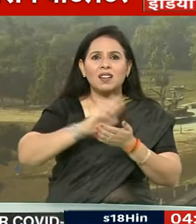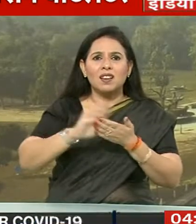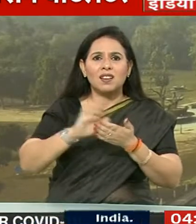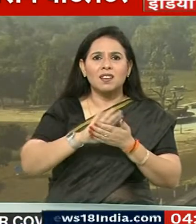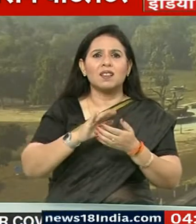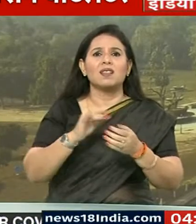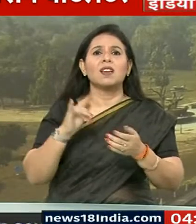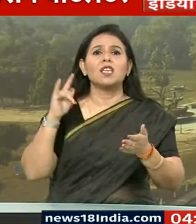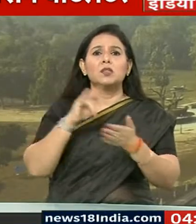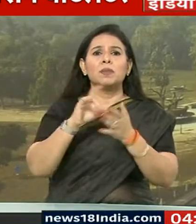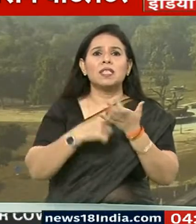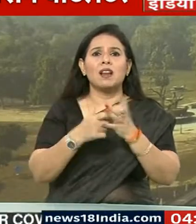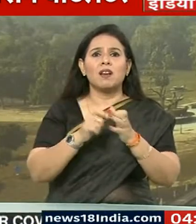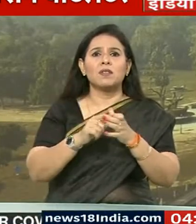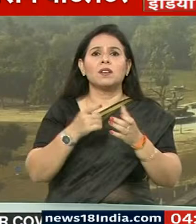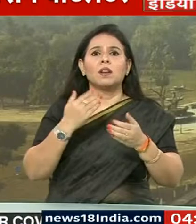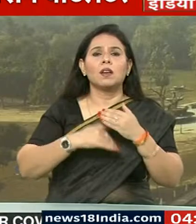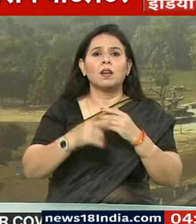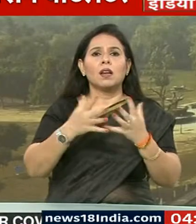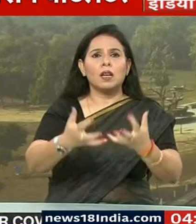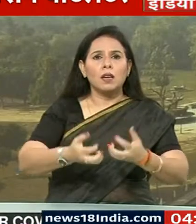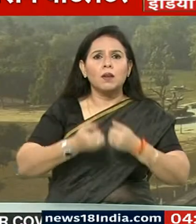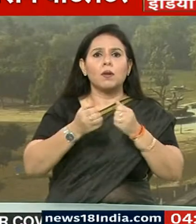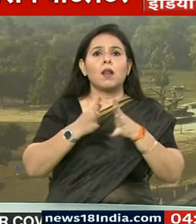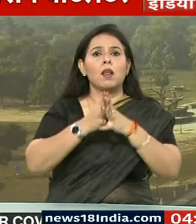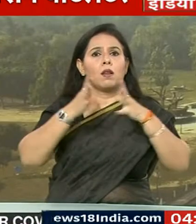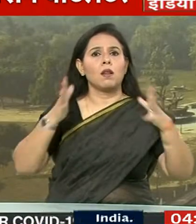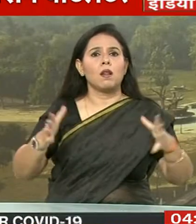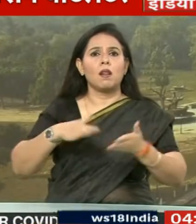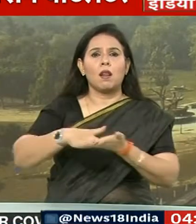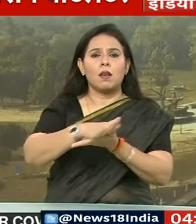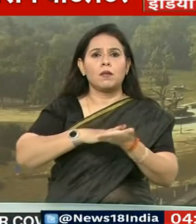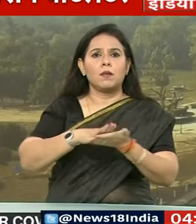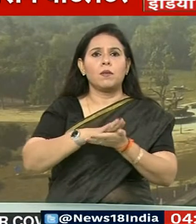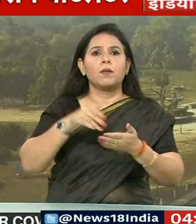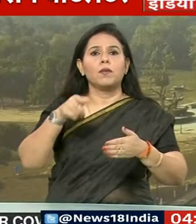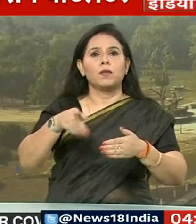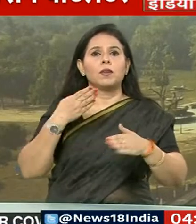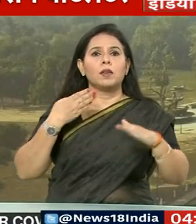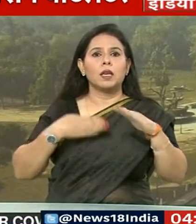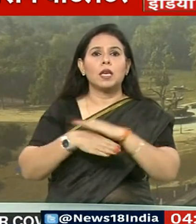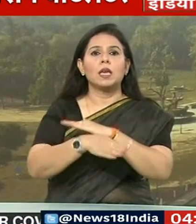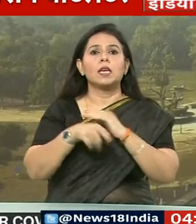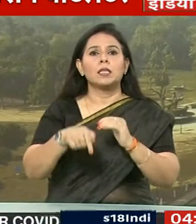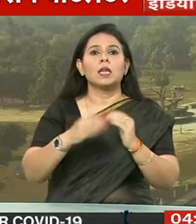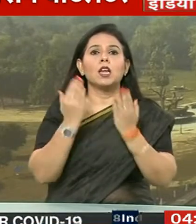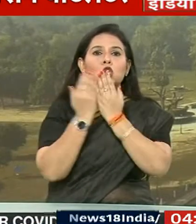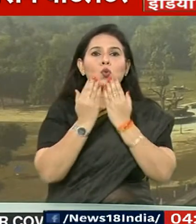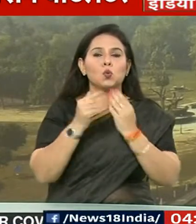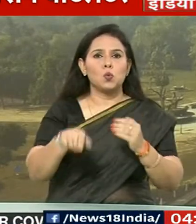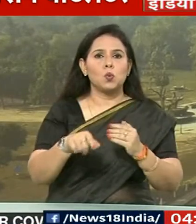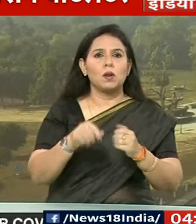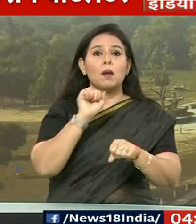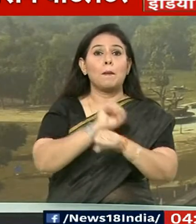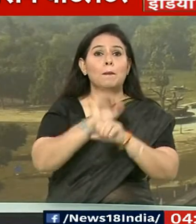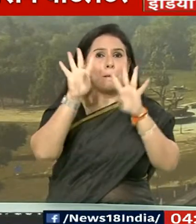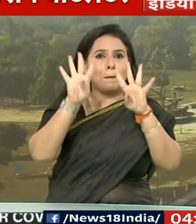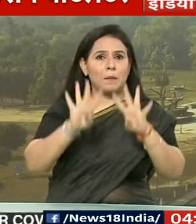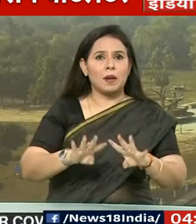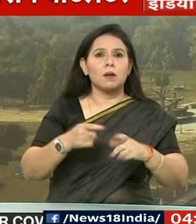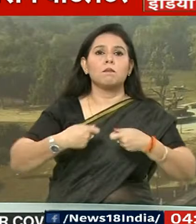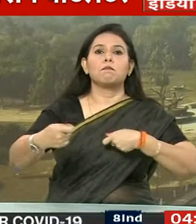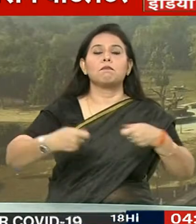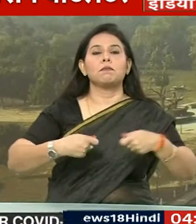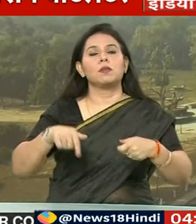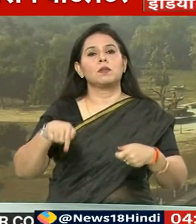in sterilizing spacecrafts to decontaminate large surfaces inside of schools,